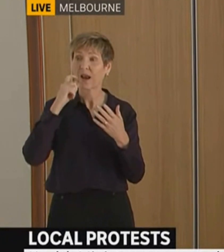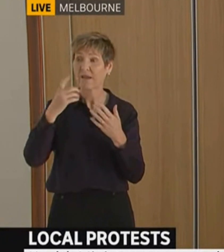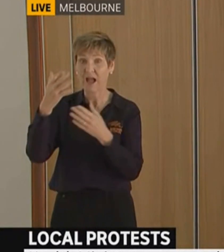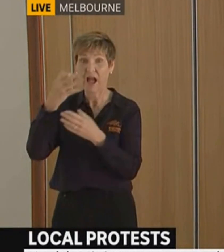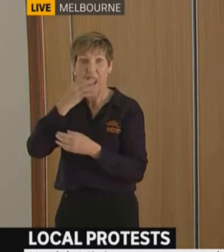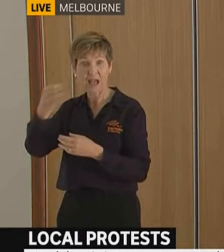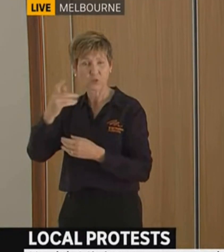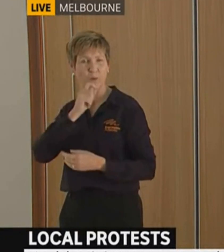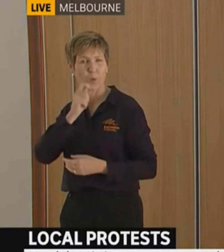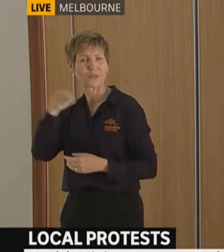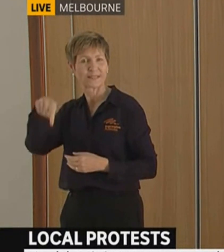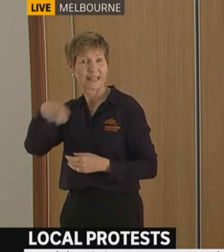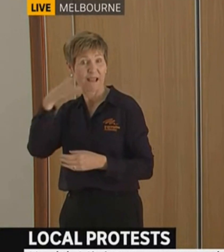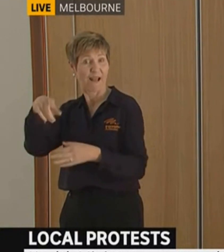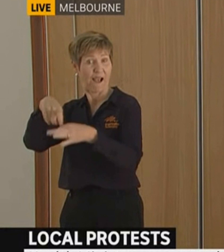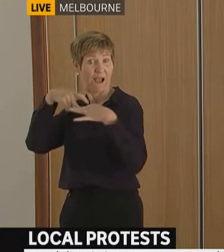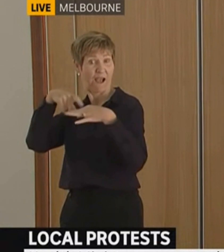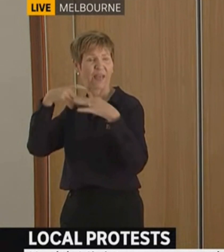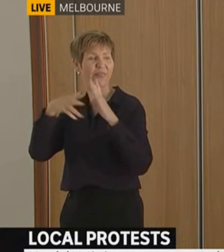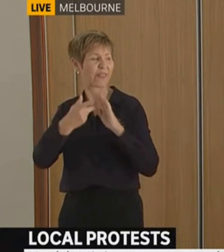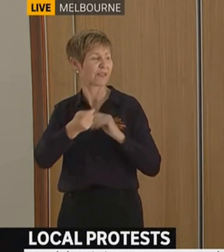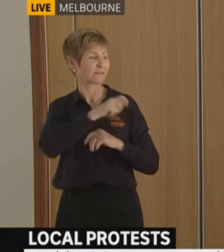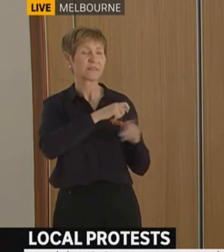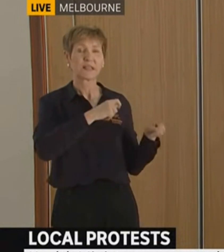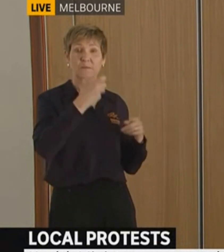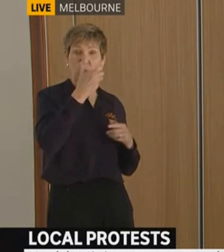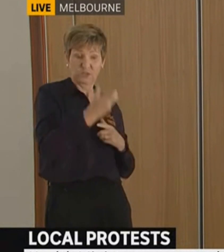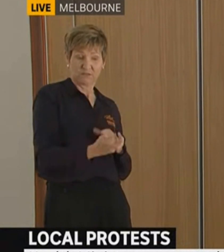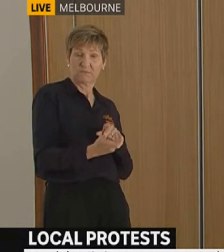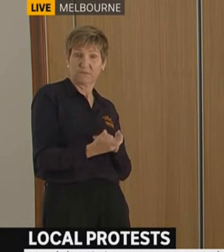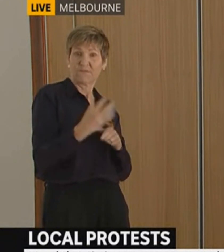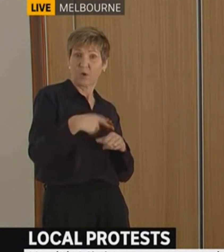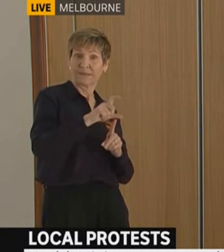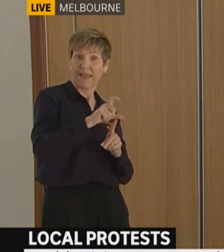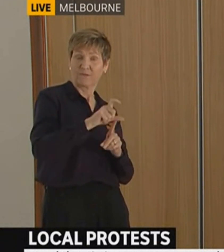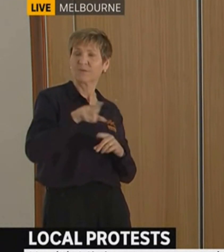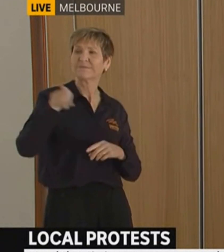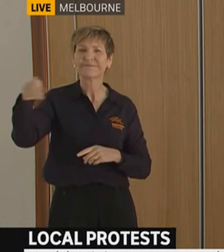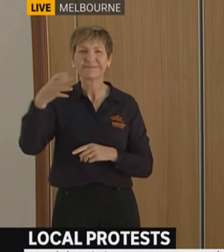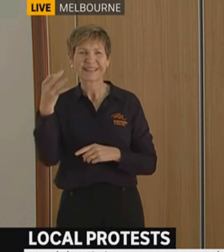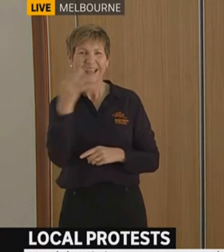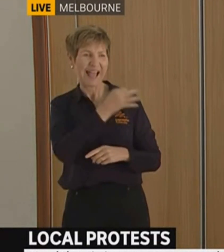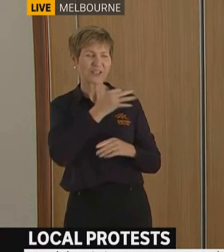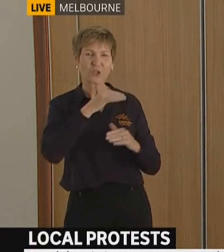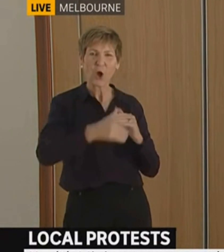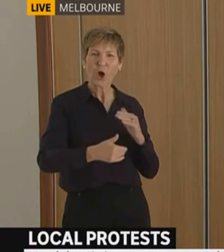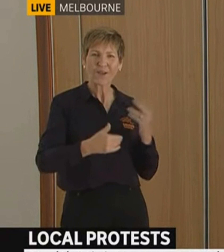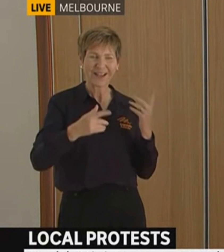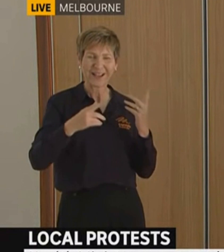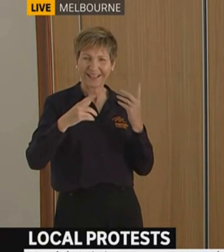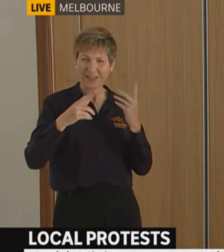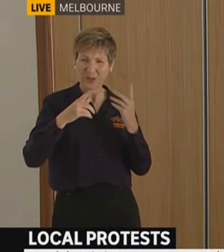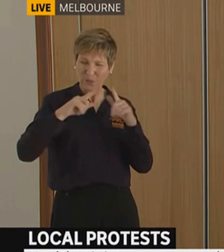Richard and Mel, who are online. Do the protests make a mockery of restrictions and the efforts that we've made